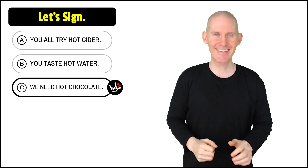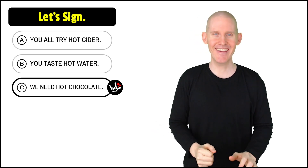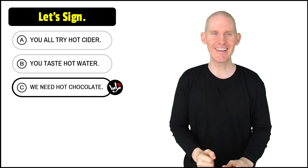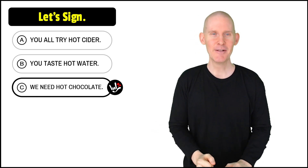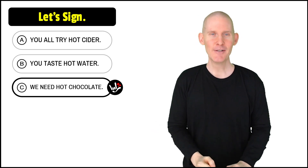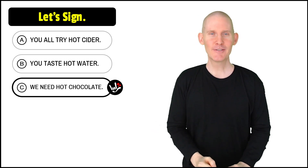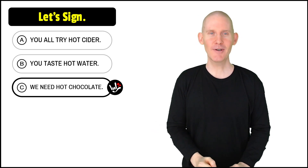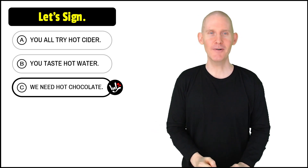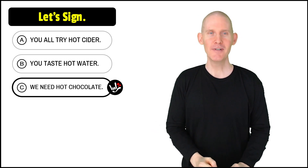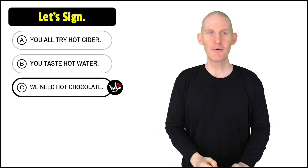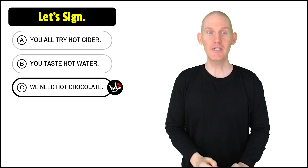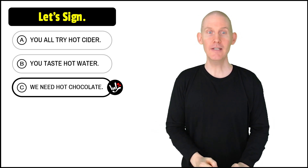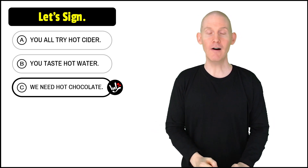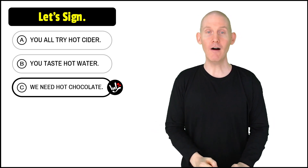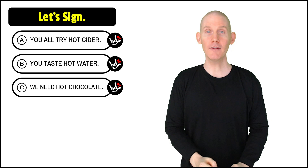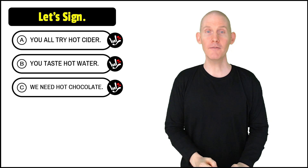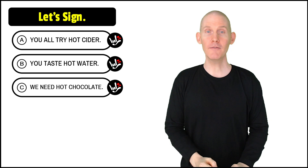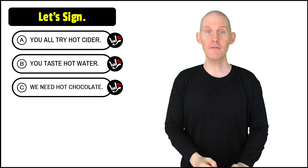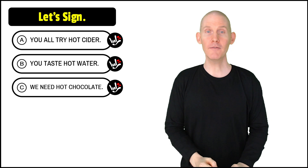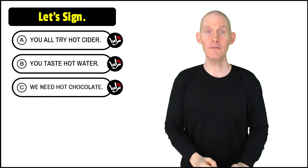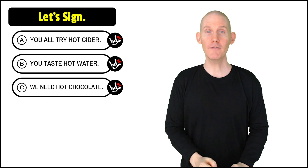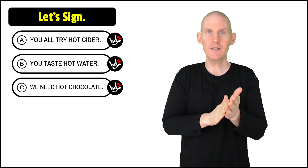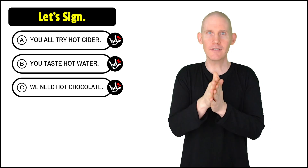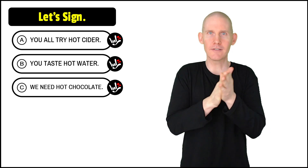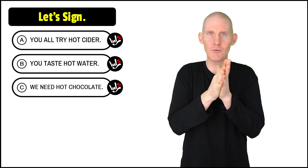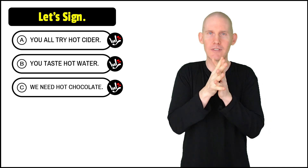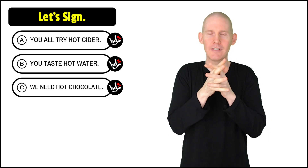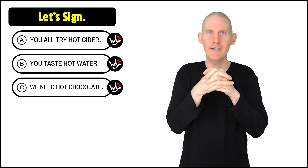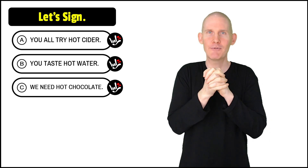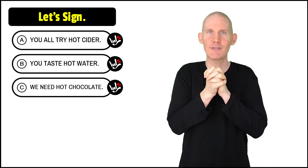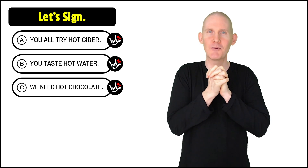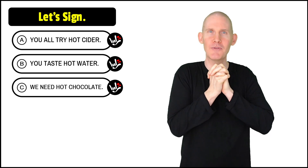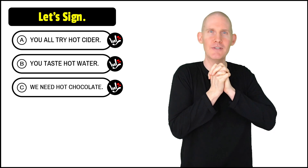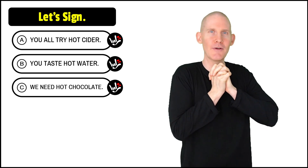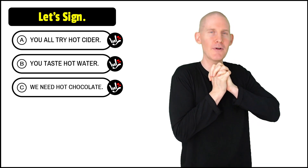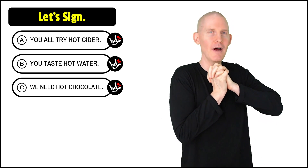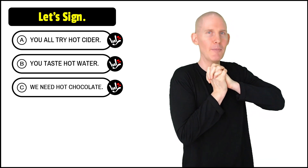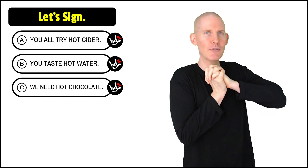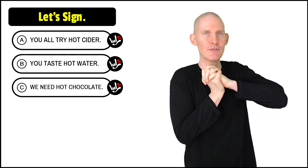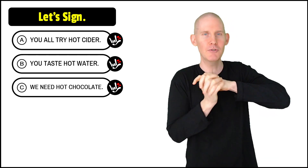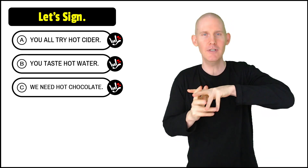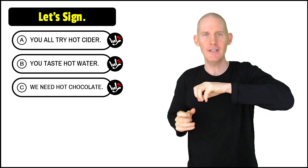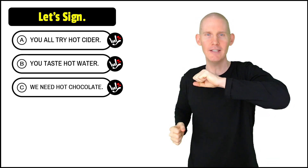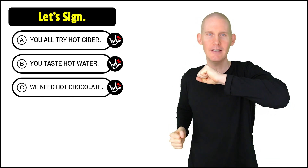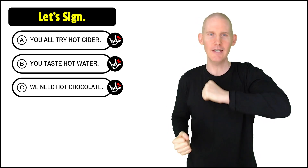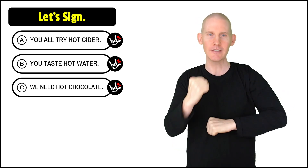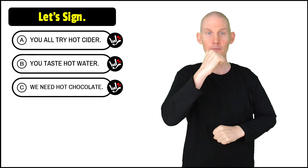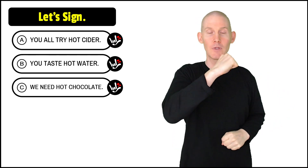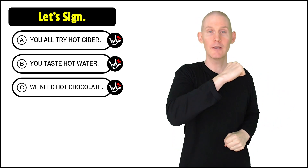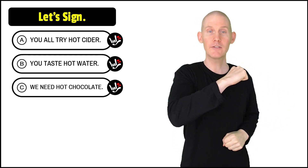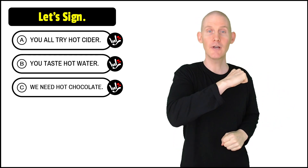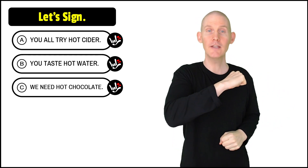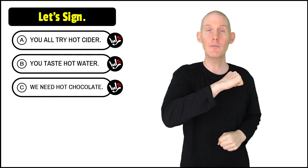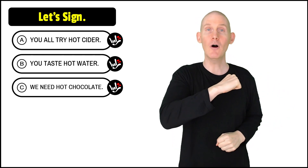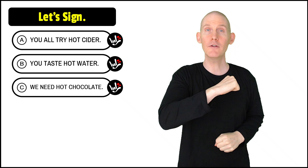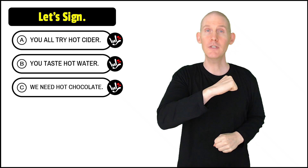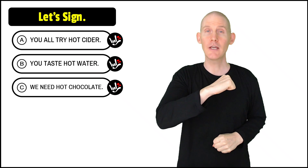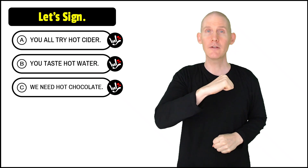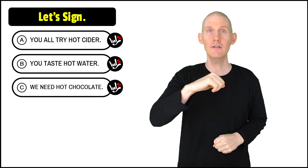Okay, so we did all of the answers, which leaves us with another opportunity. Yes, let's sign them all together. We'll